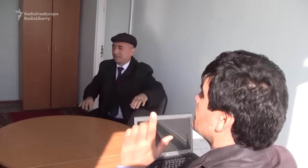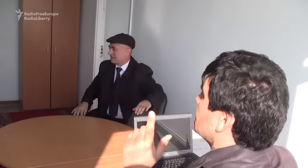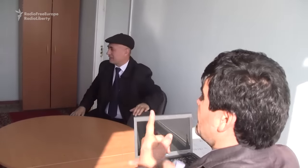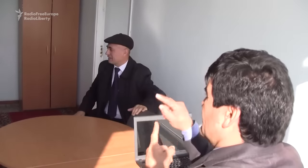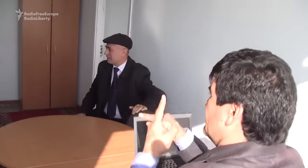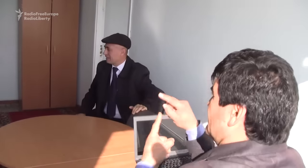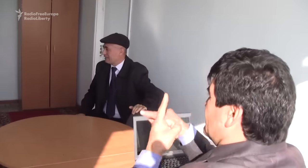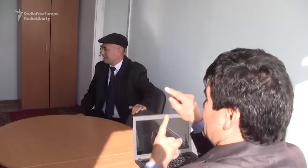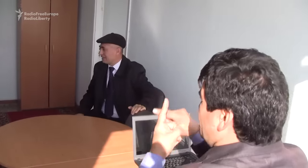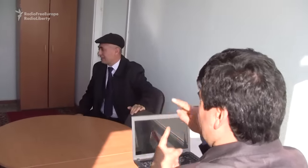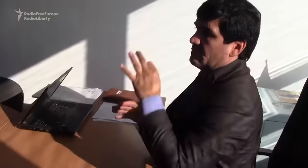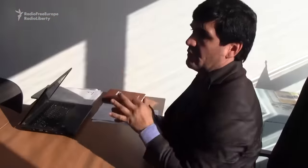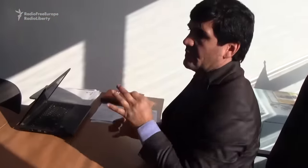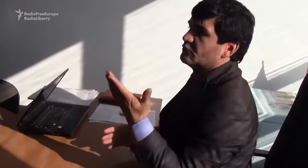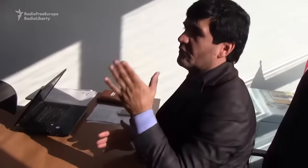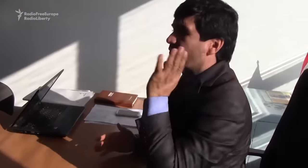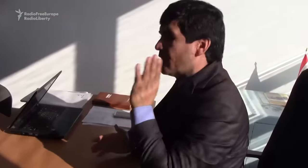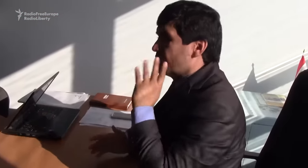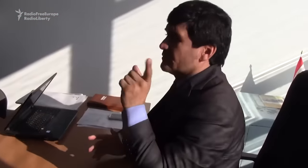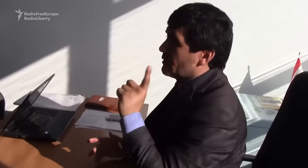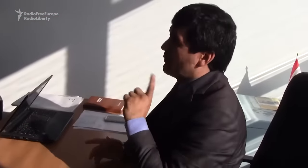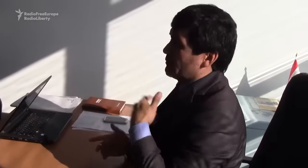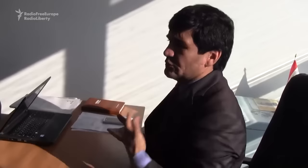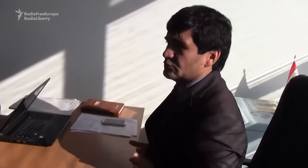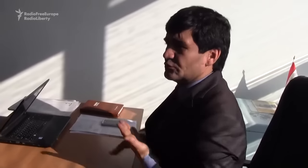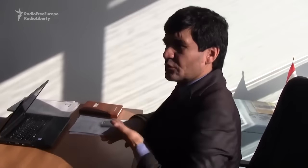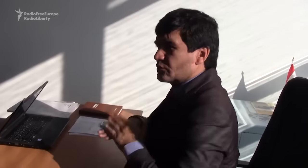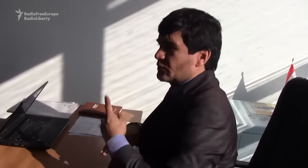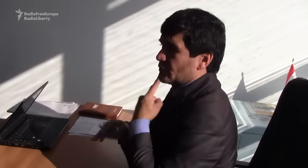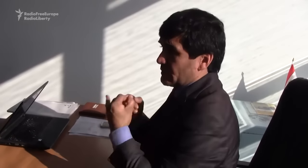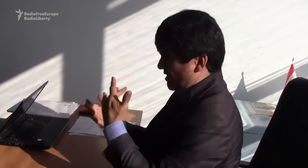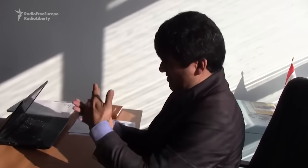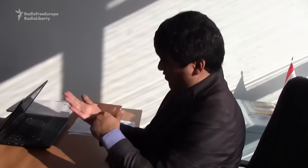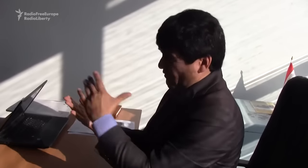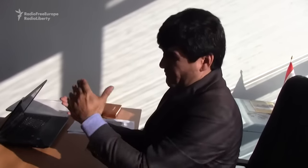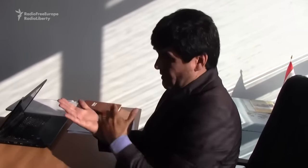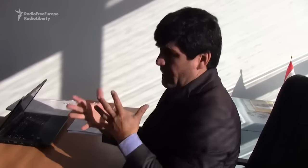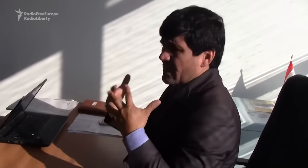Davletov and his organization are trying to bridge the gaps in everyday life for deaf Tajiks.